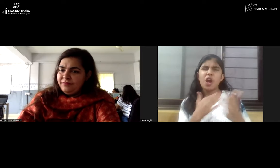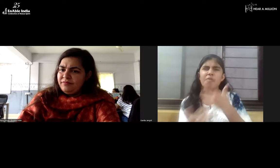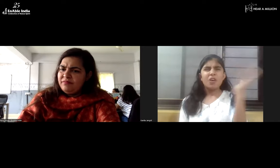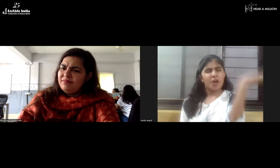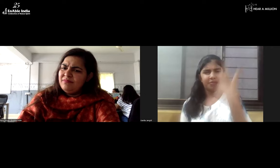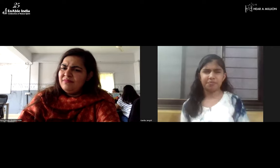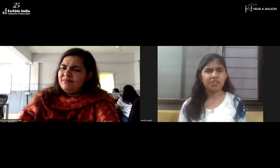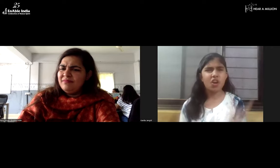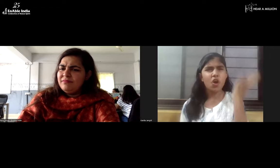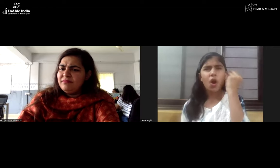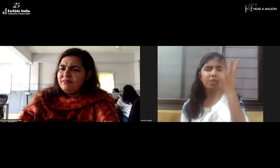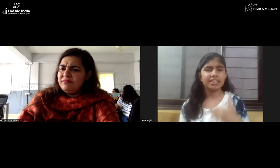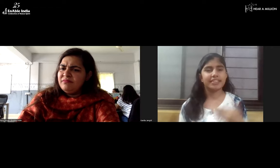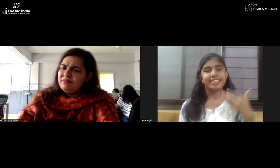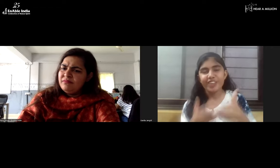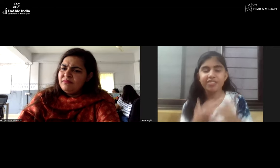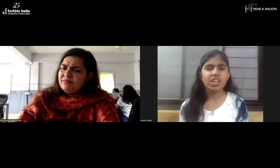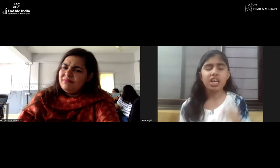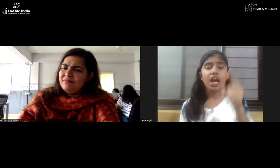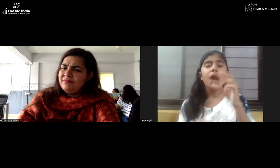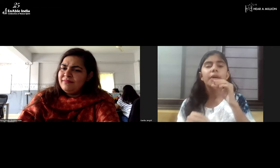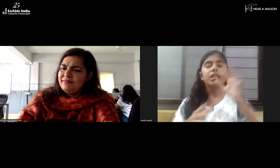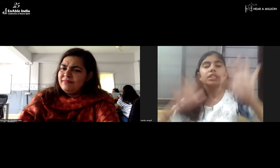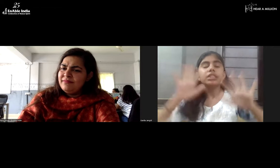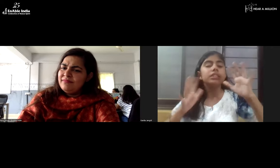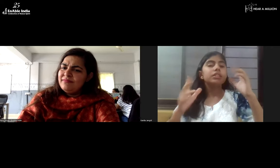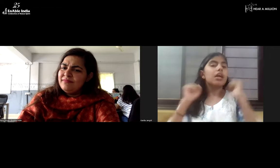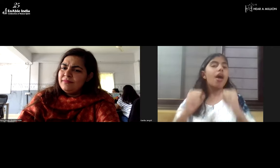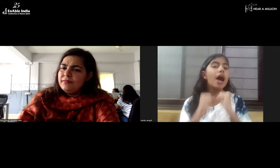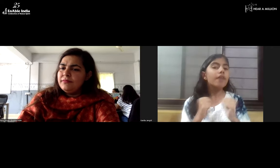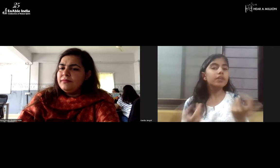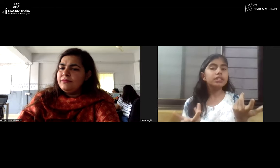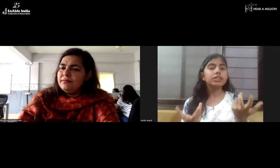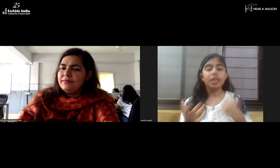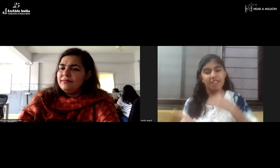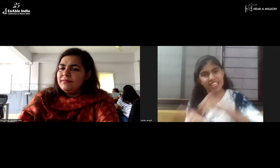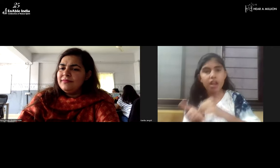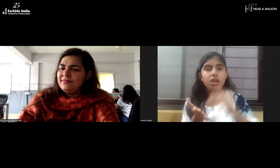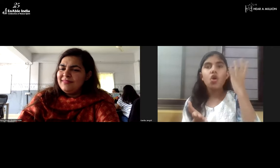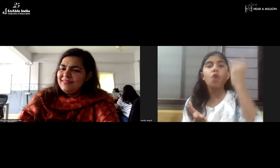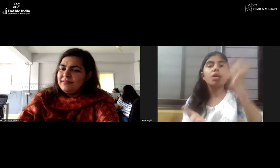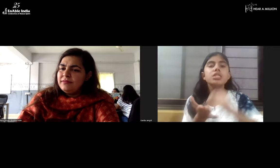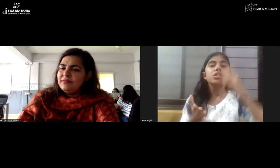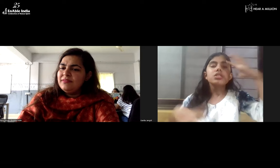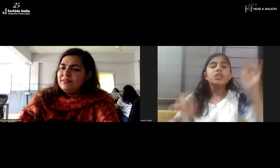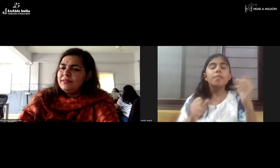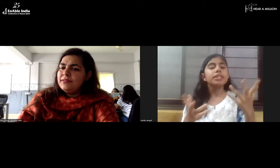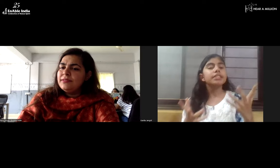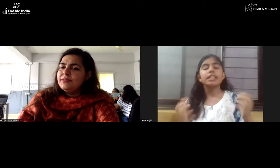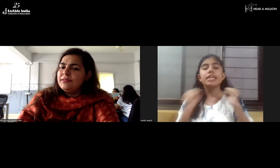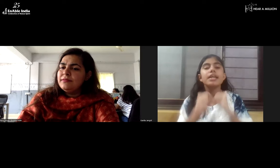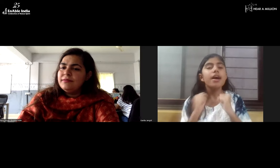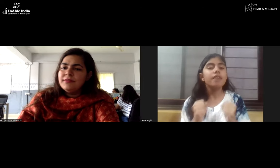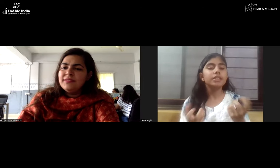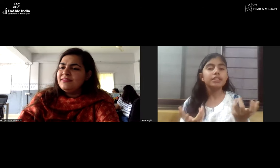They can go for speech therapy, but also build the foundation of Indian Sign Language. So you say like it's fine that they give different communication